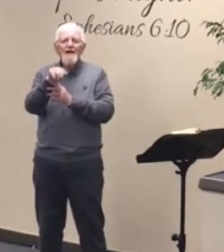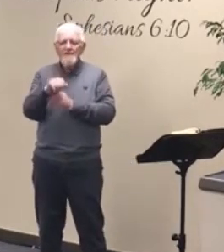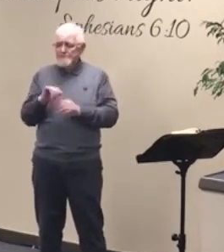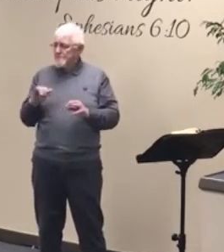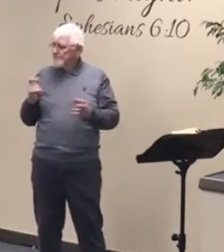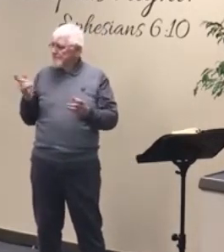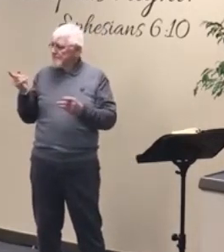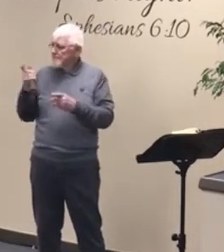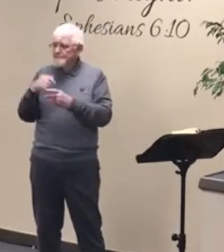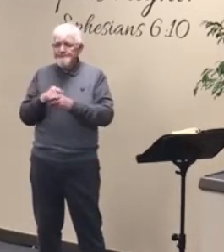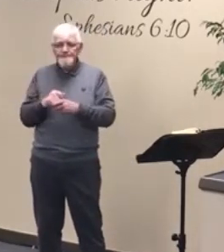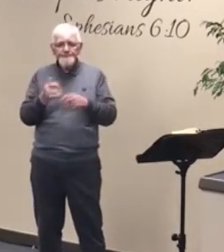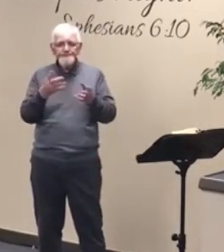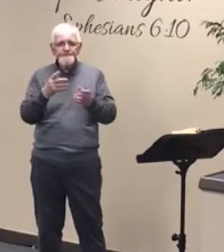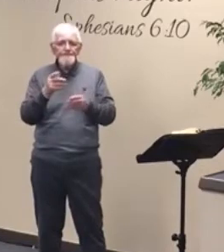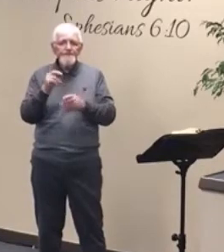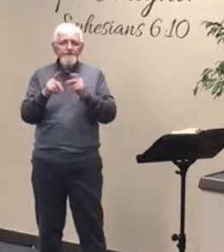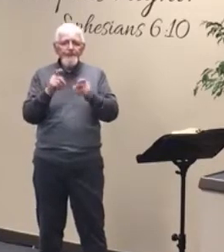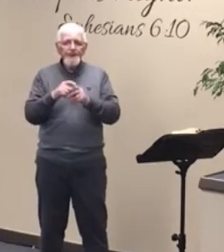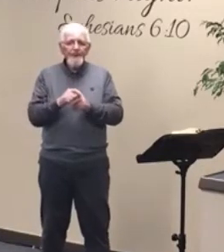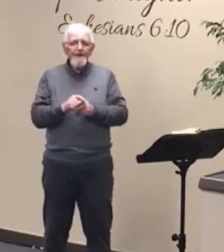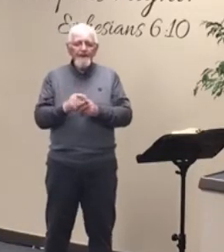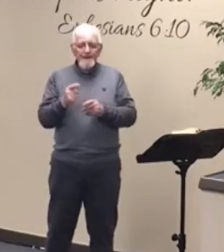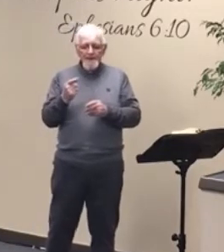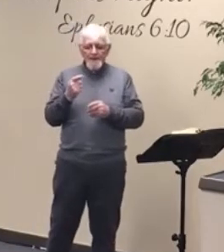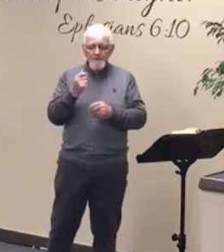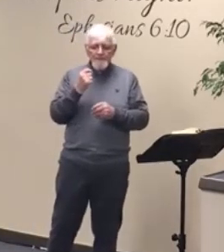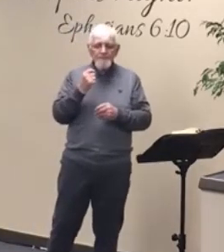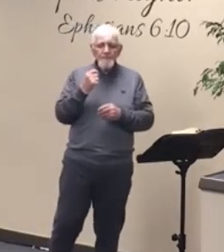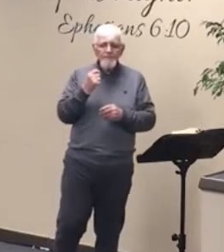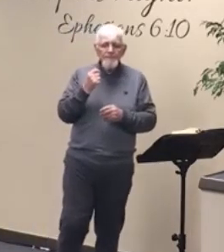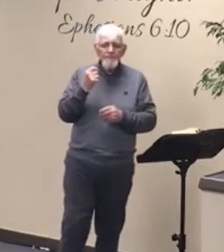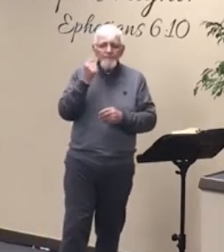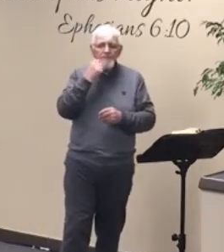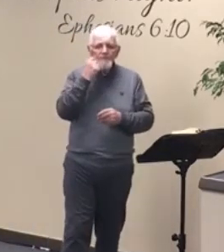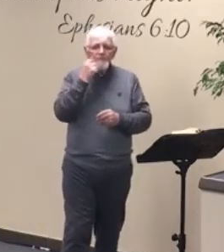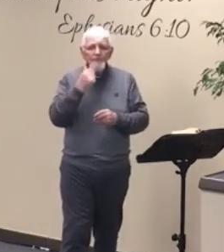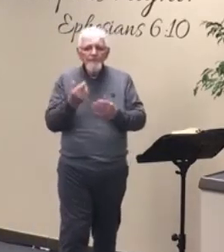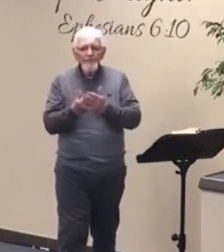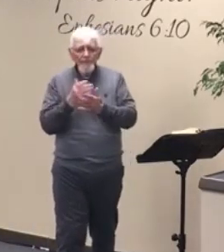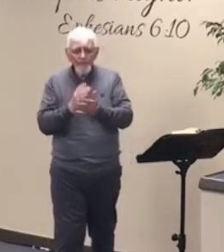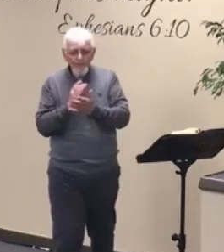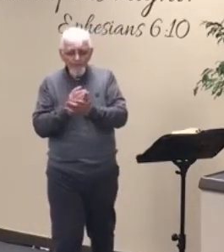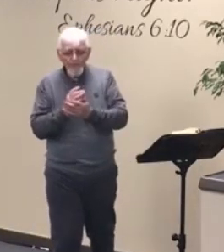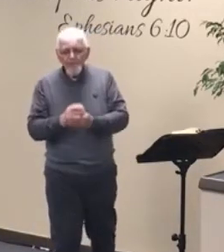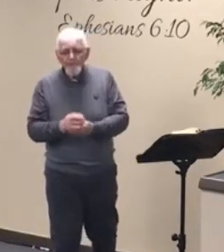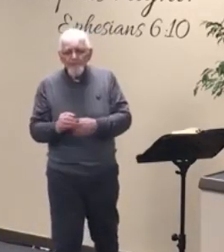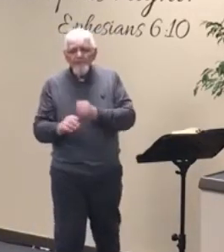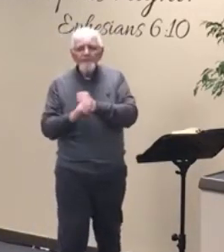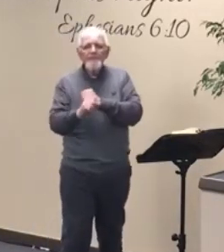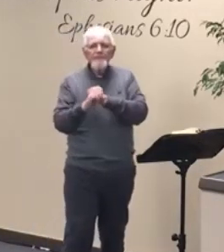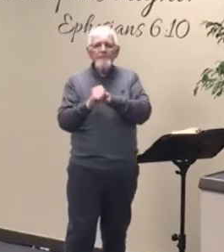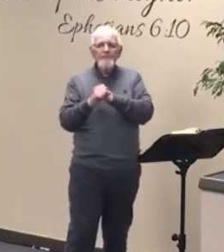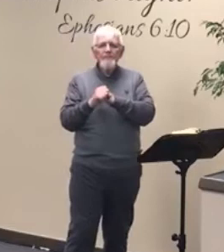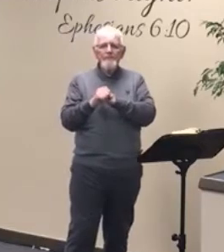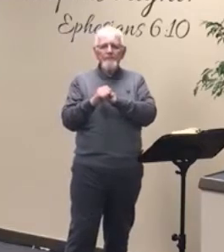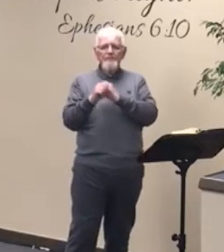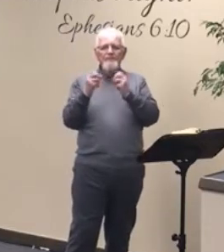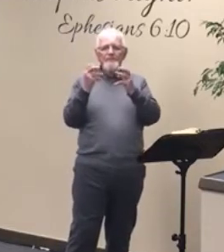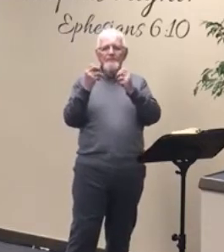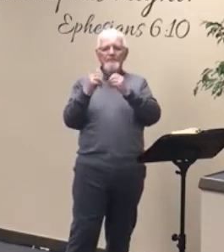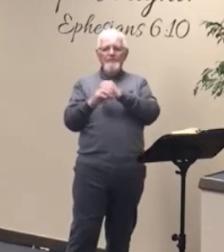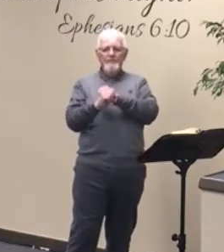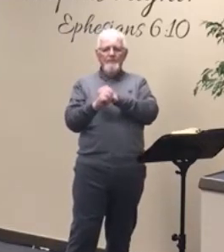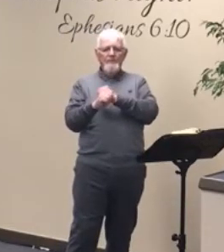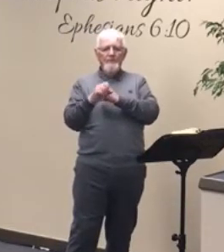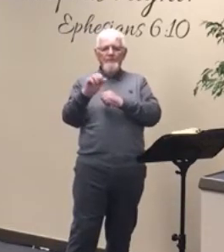They gave people a daily newspaper, except it was a fake newspaper, and throughout the newspaper were these fake ads. And in the ads, there was multiple ads throughout